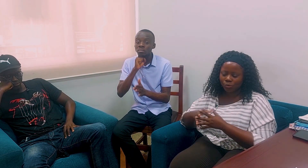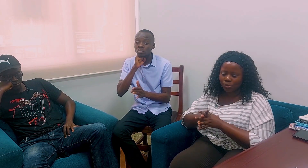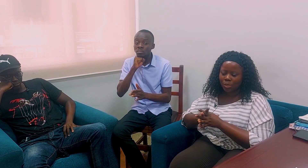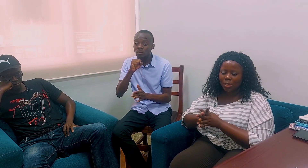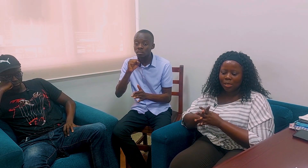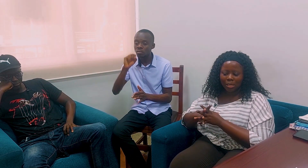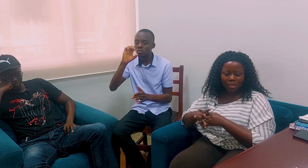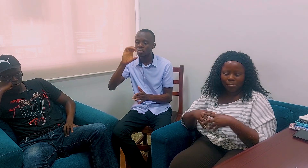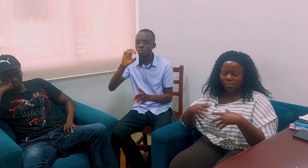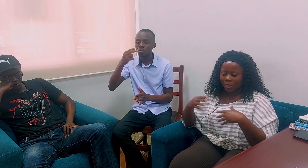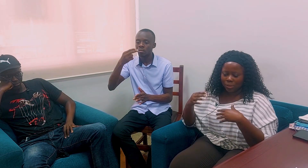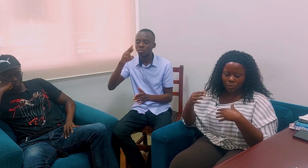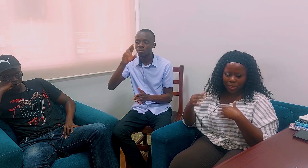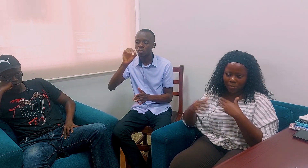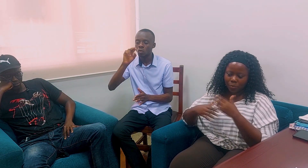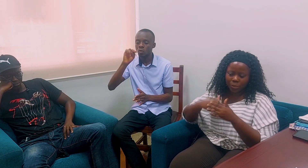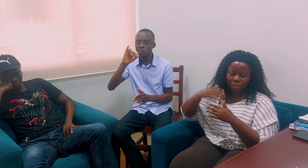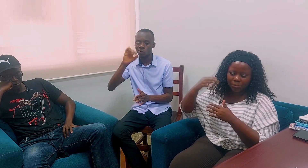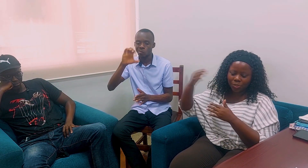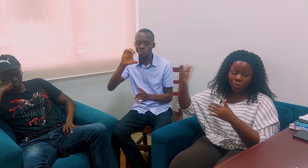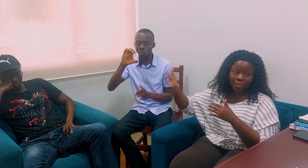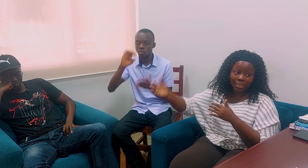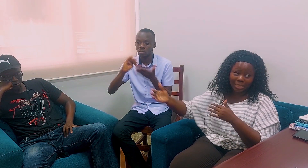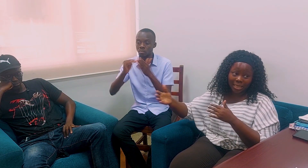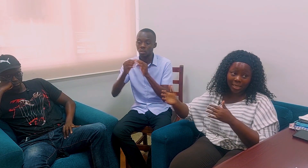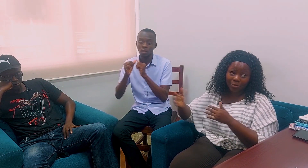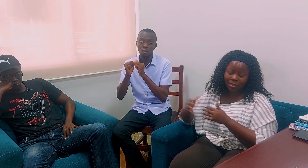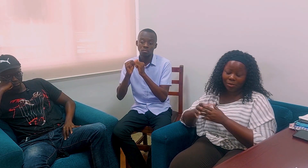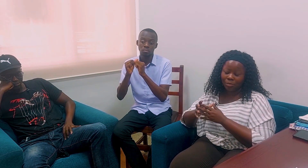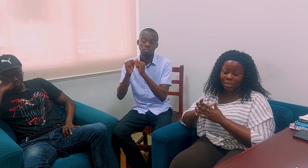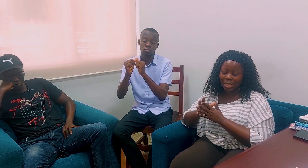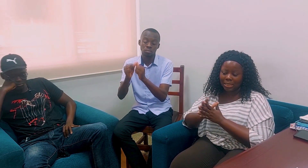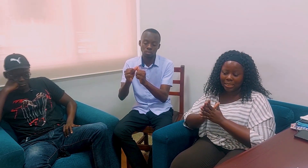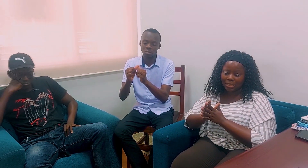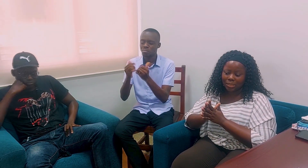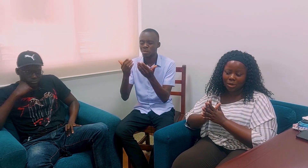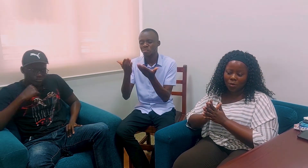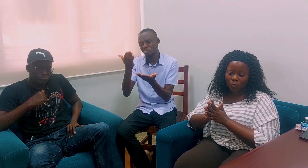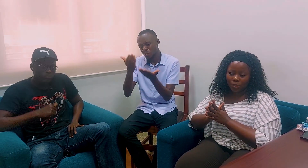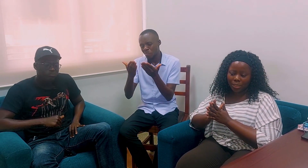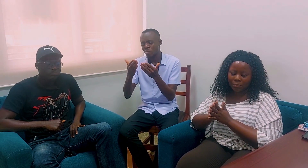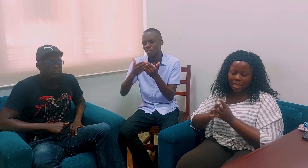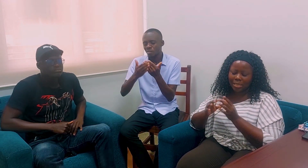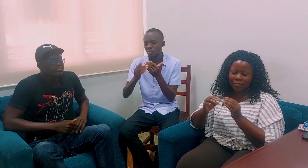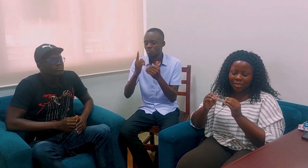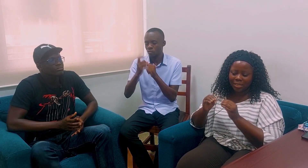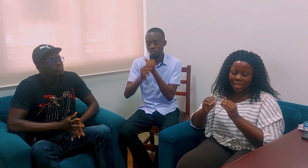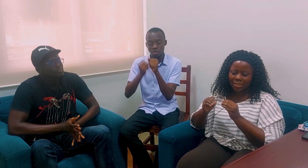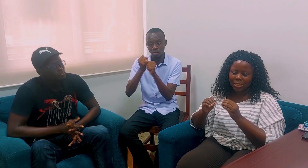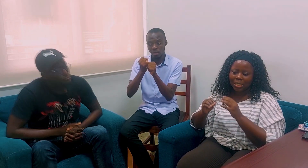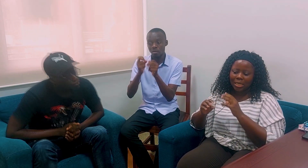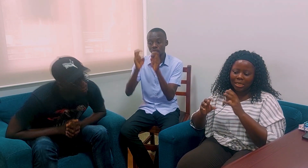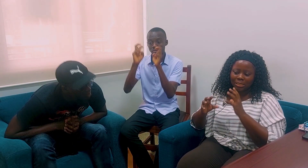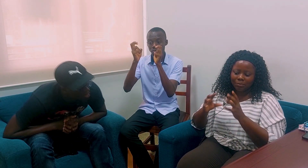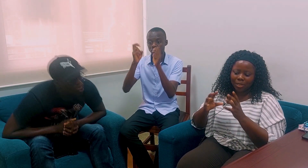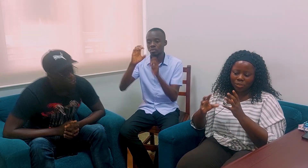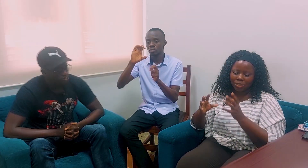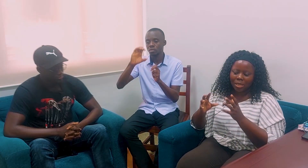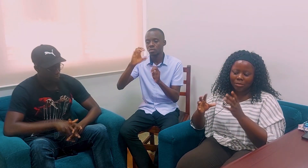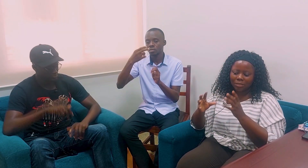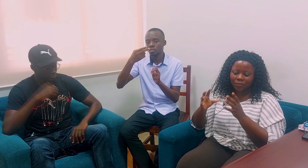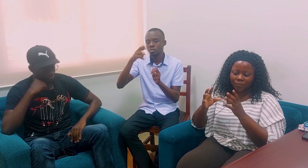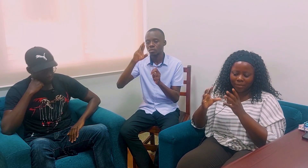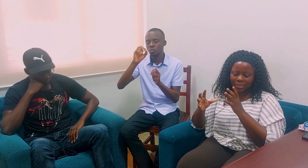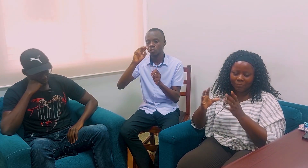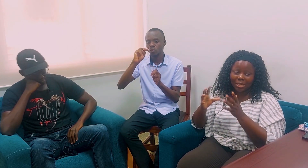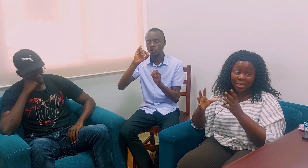of you. It's when it pushes beyond a year, then we target as chronic. But even that, it depends on